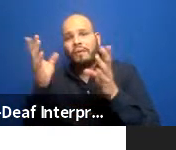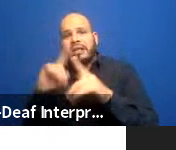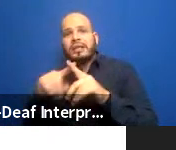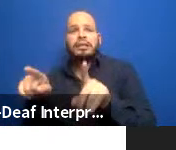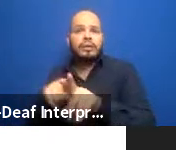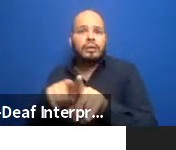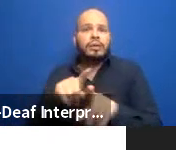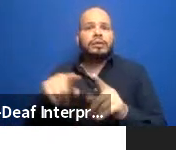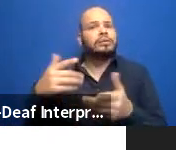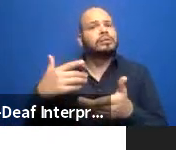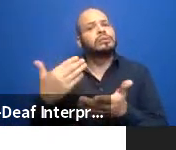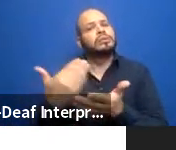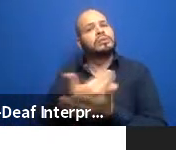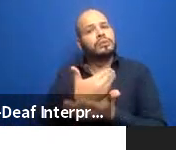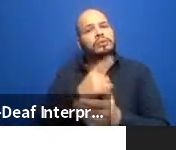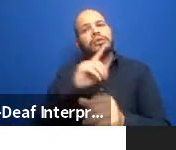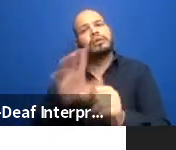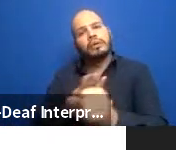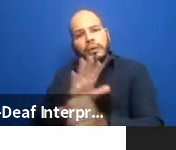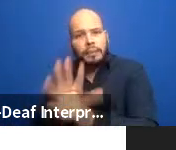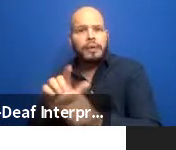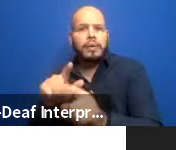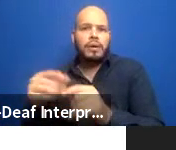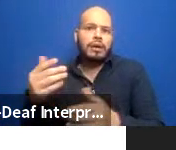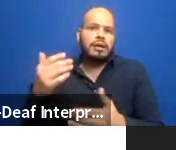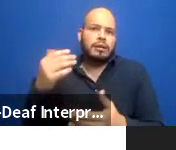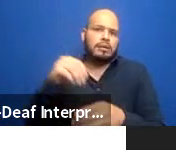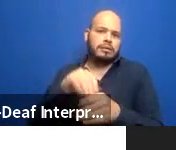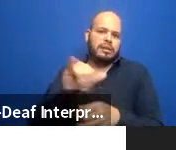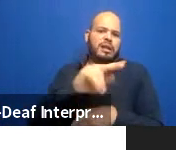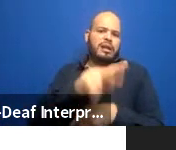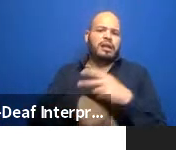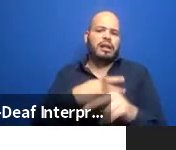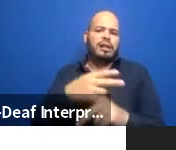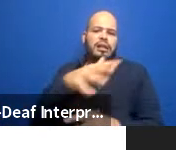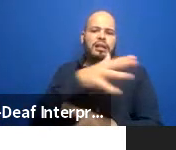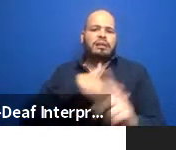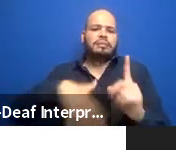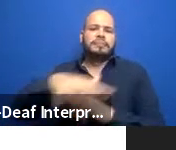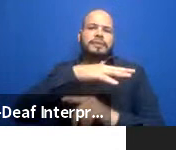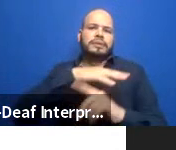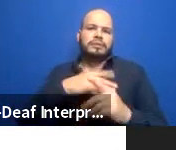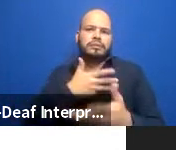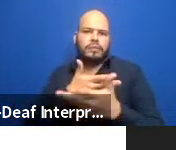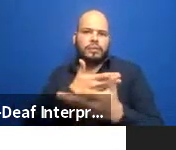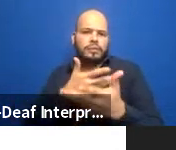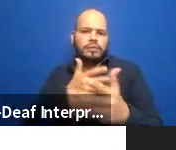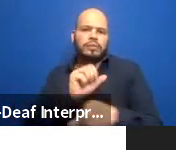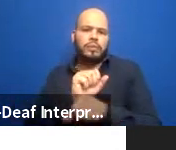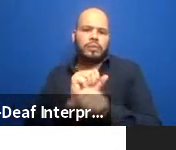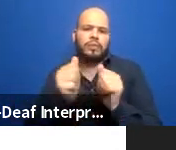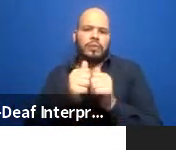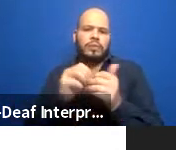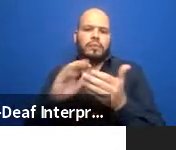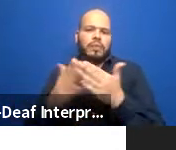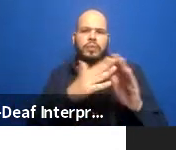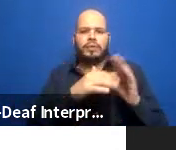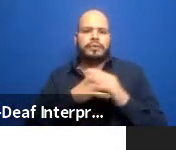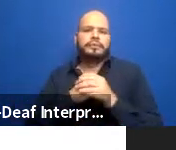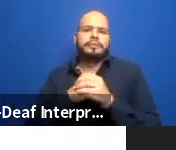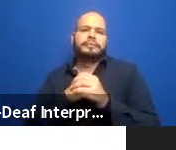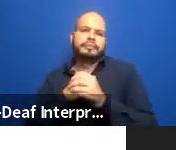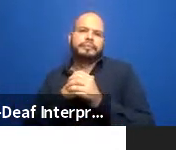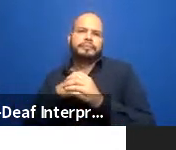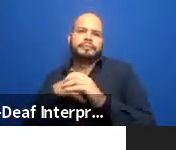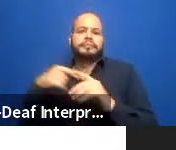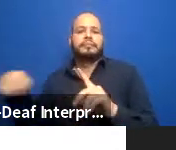work. We also know that many viewers are involved in active campaigns around abolition in schools. So we